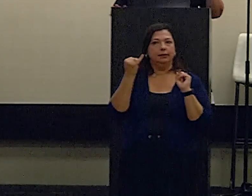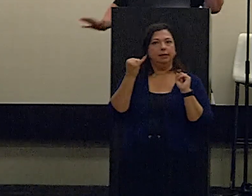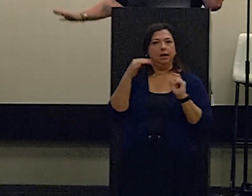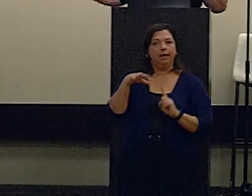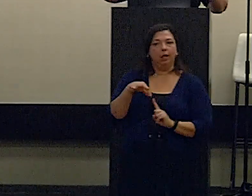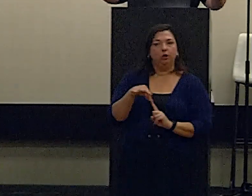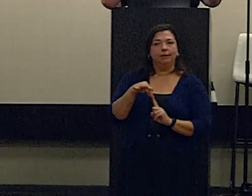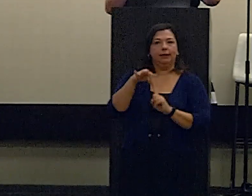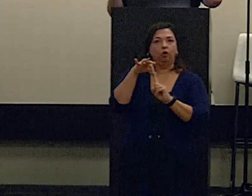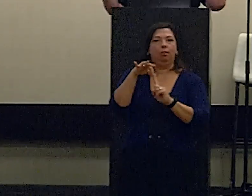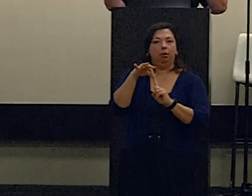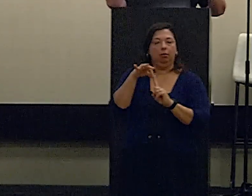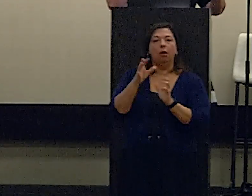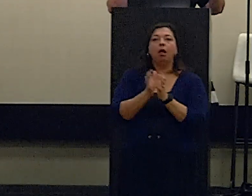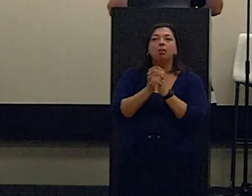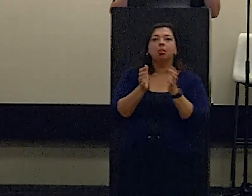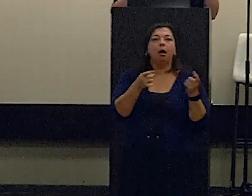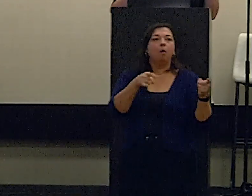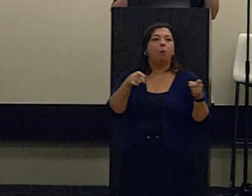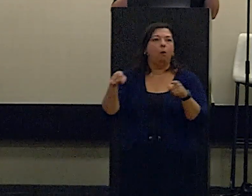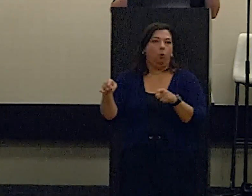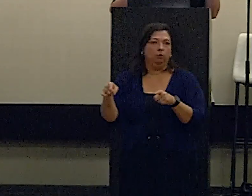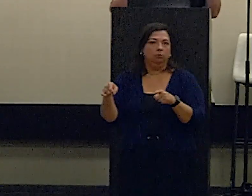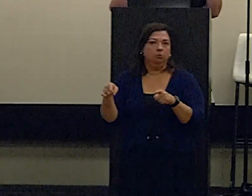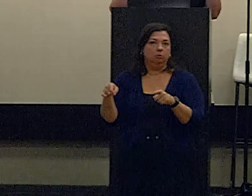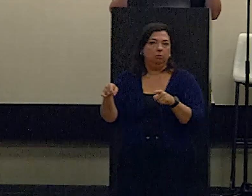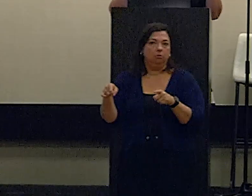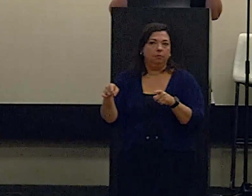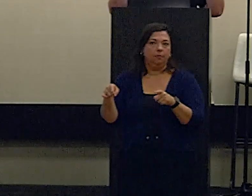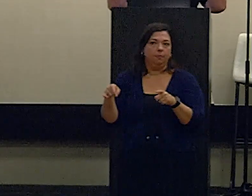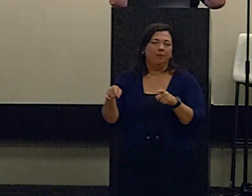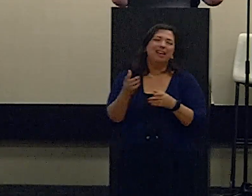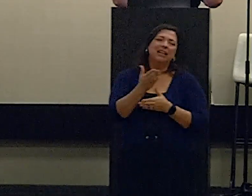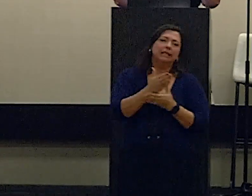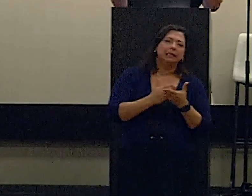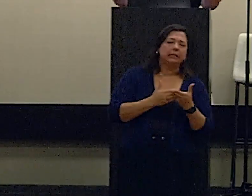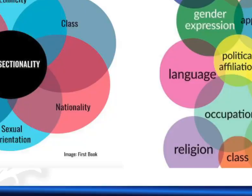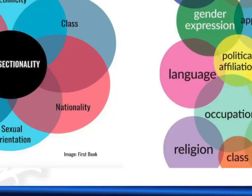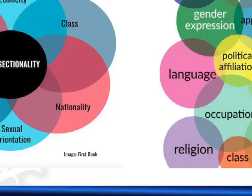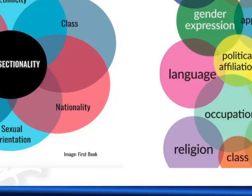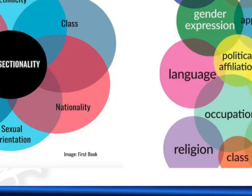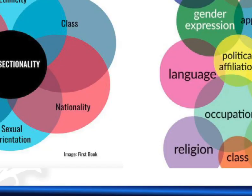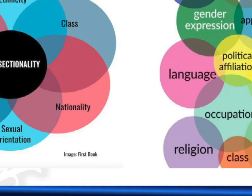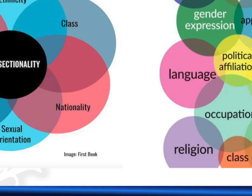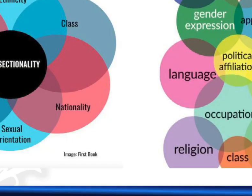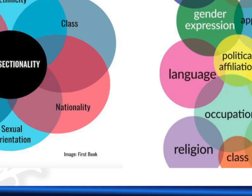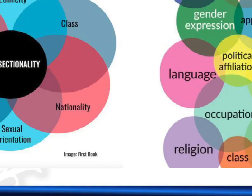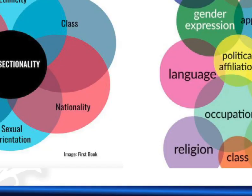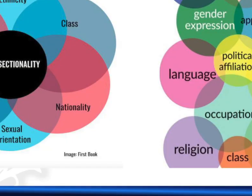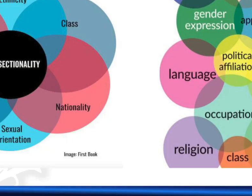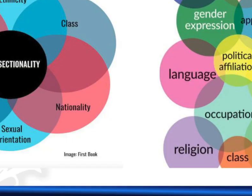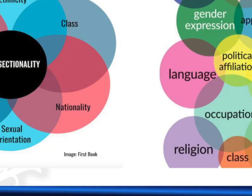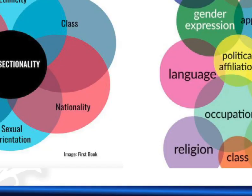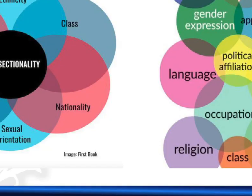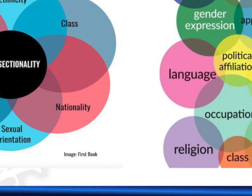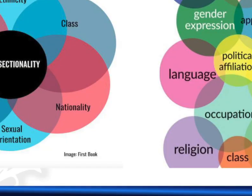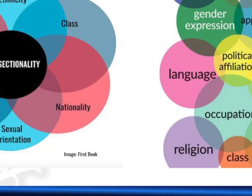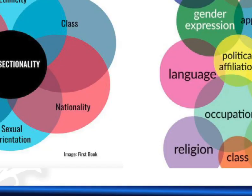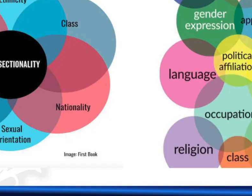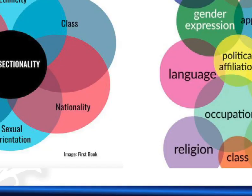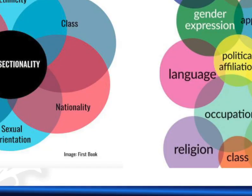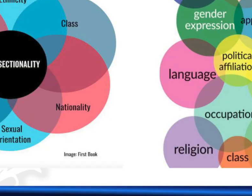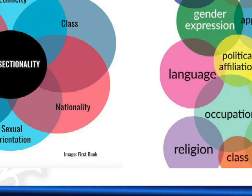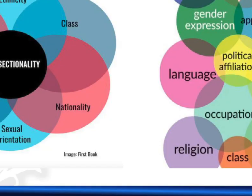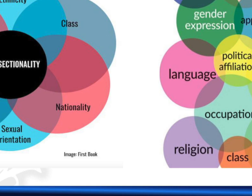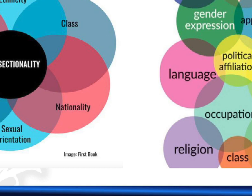is that there's a whole lot of stuff going on, some of it that we can see outwardly, but a lot of it